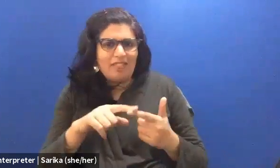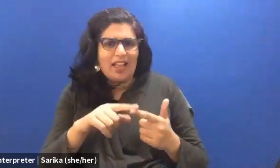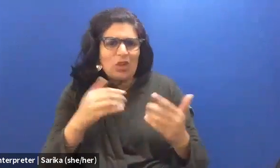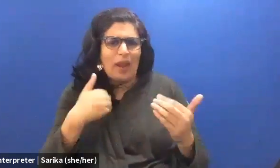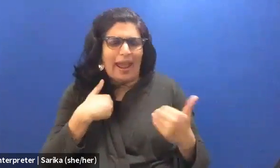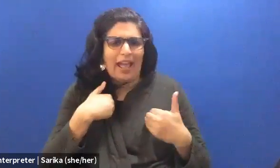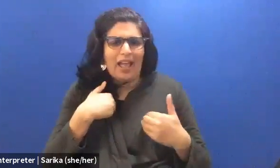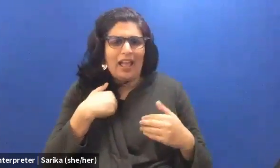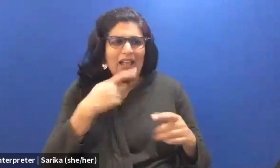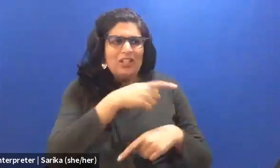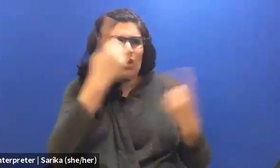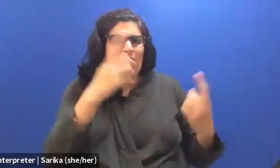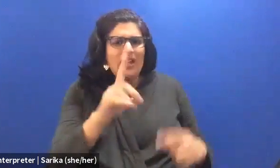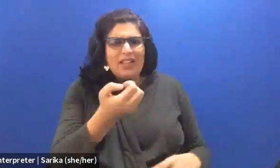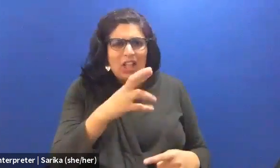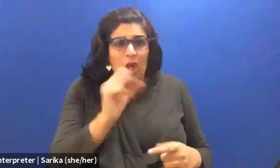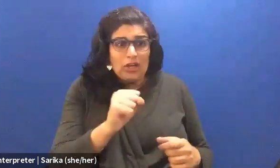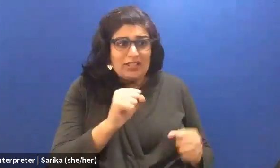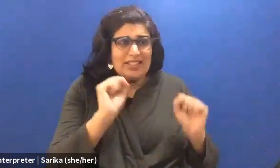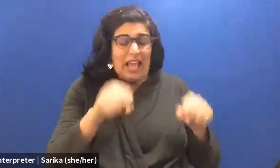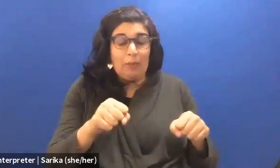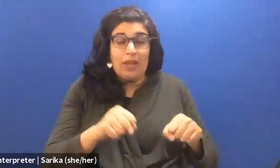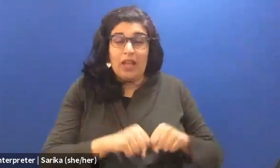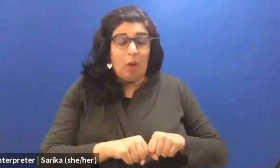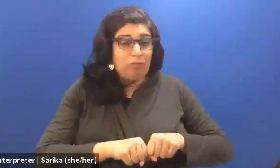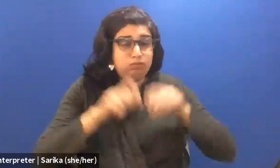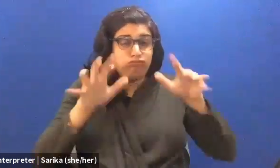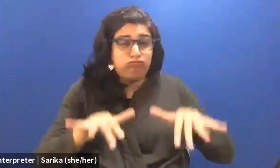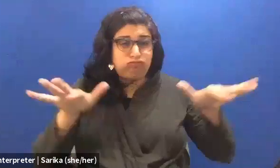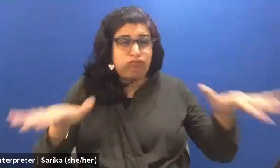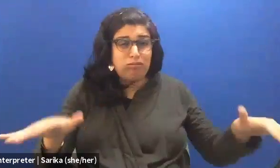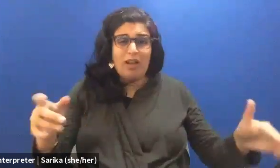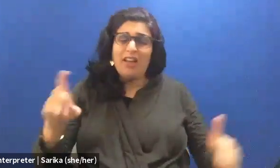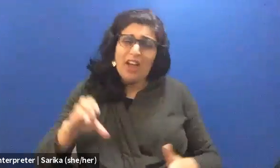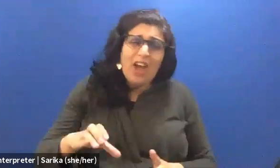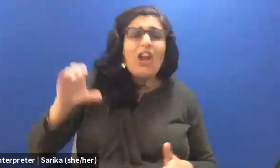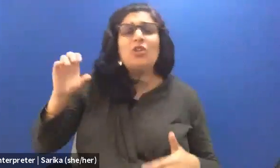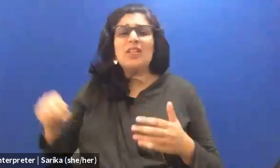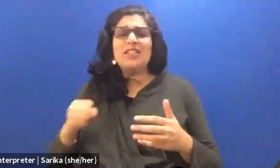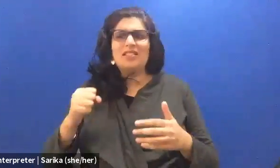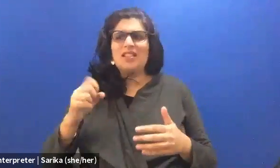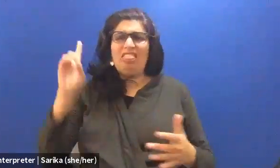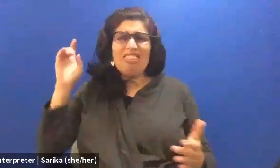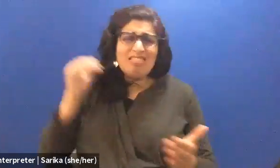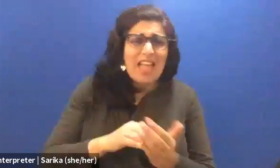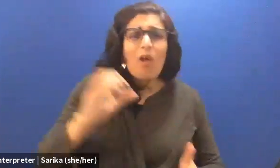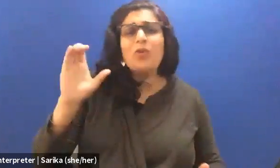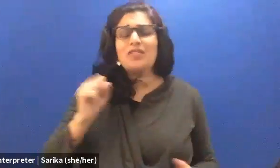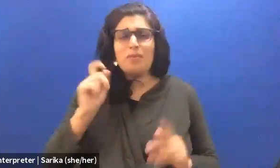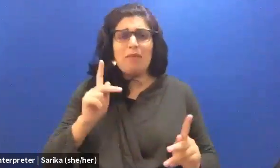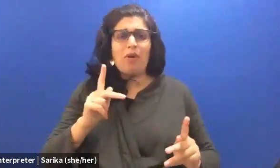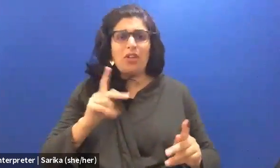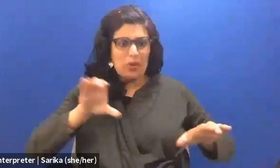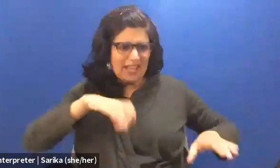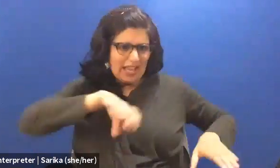trauma dealers that can be hundreds, sometimes thousands of people doing character assassination. And